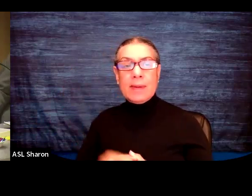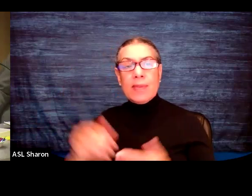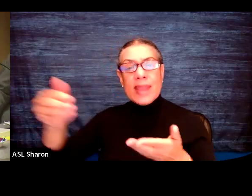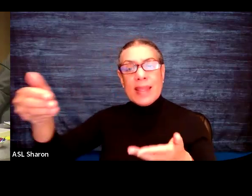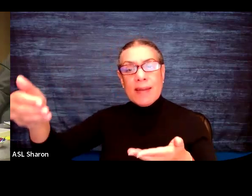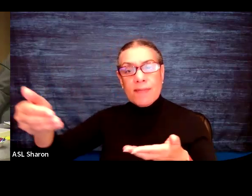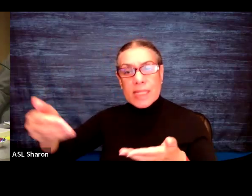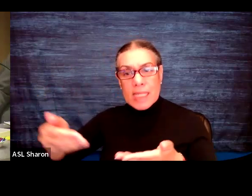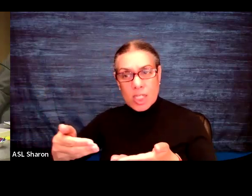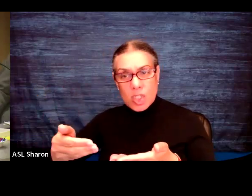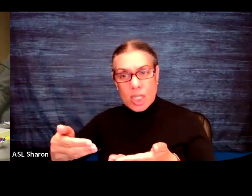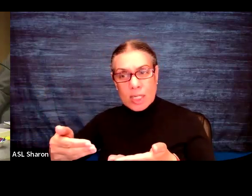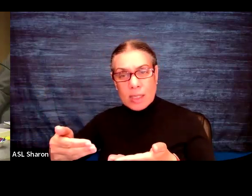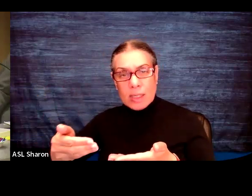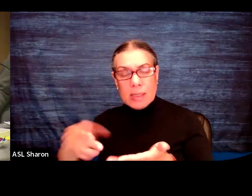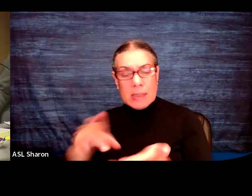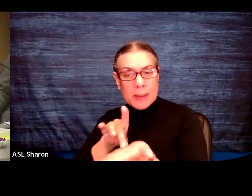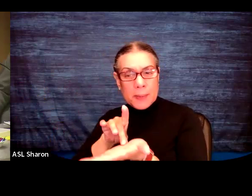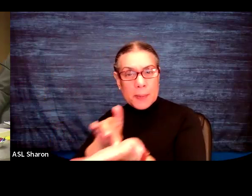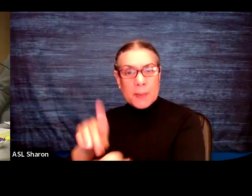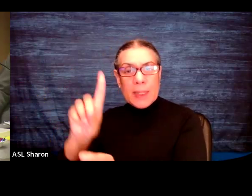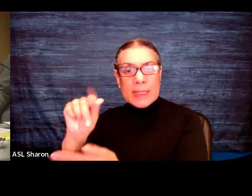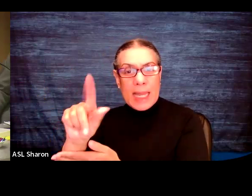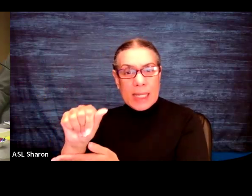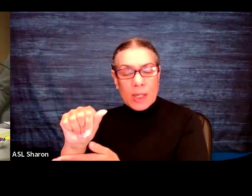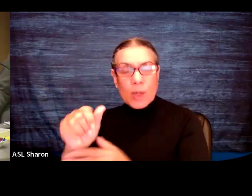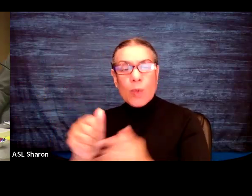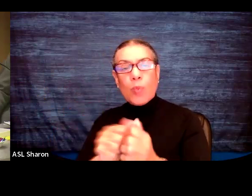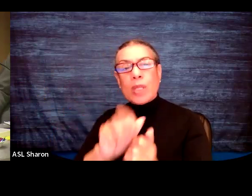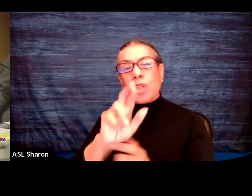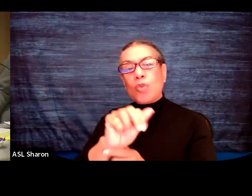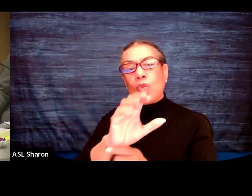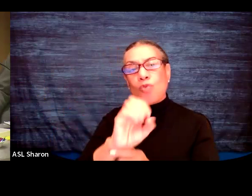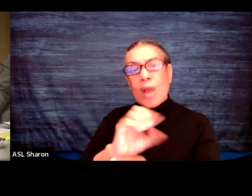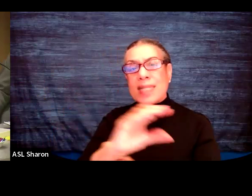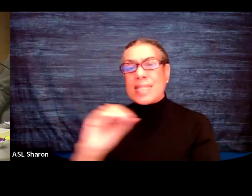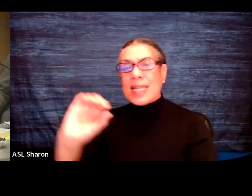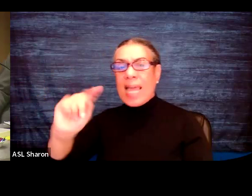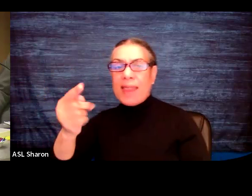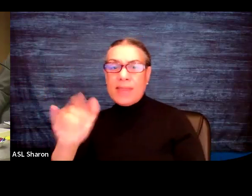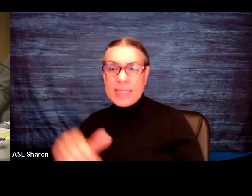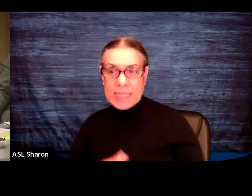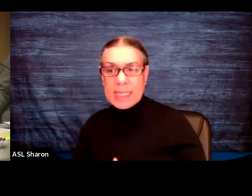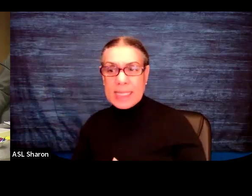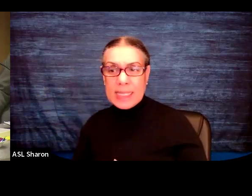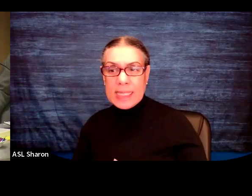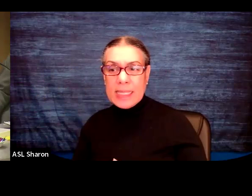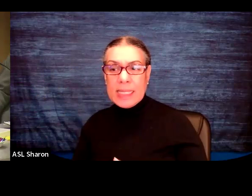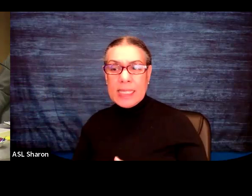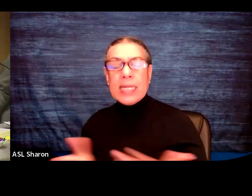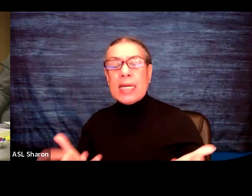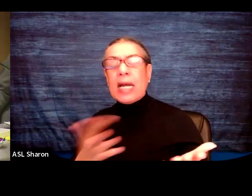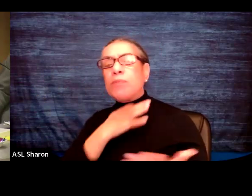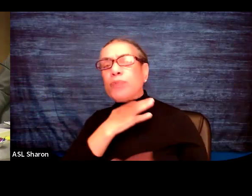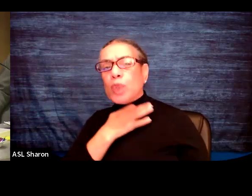invitation, trend data, broken out by like race and ethnicity if possible. I just would be